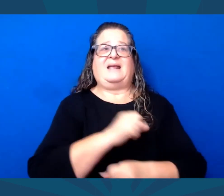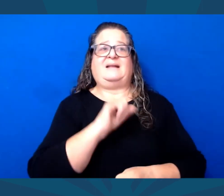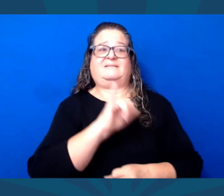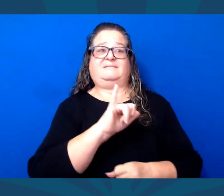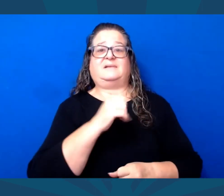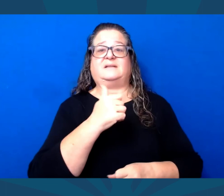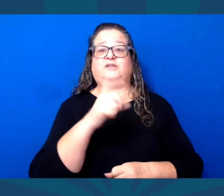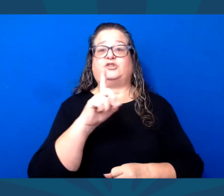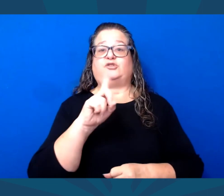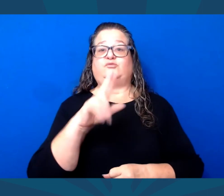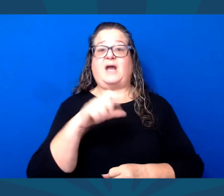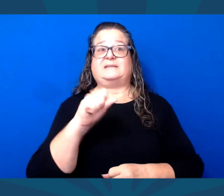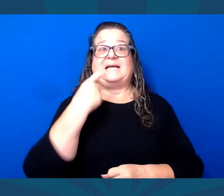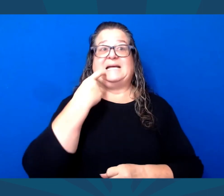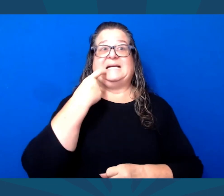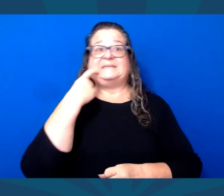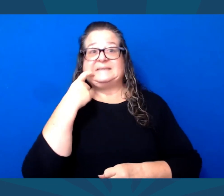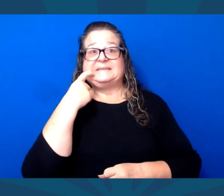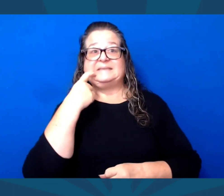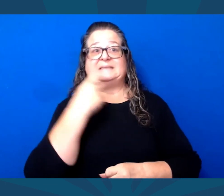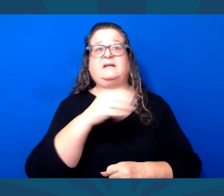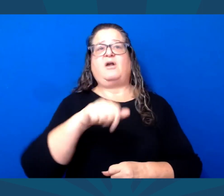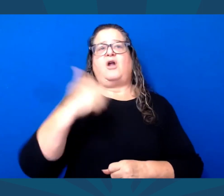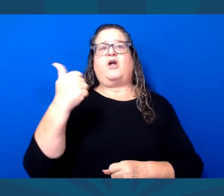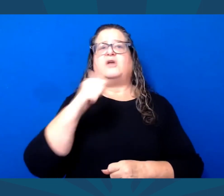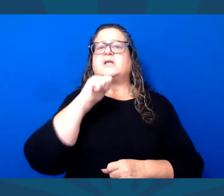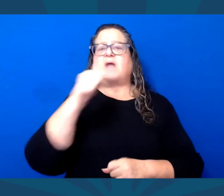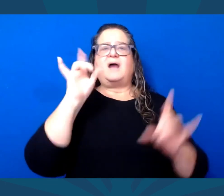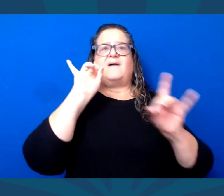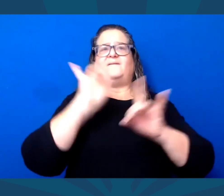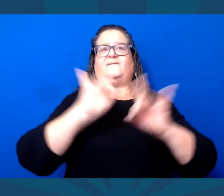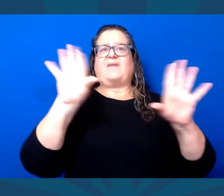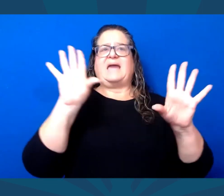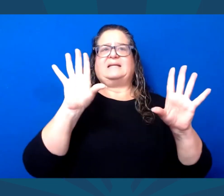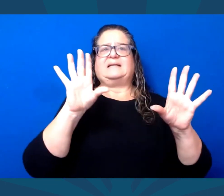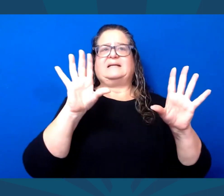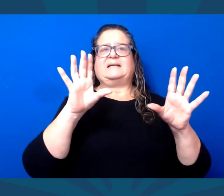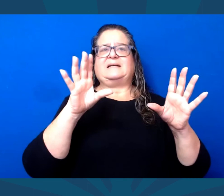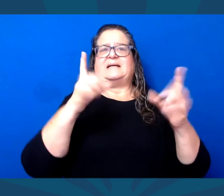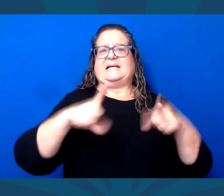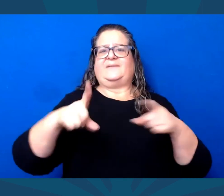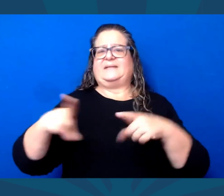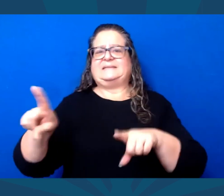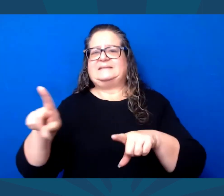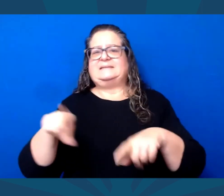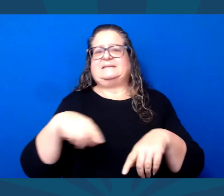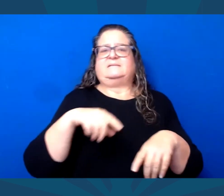to decriminalize substance abuse and other nonviolent offenses.